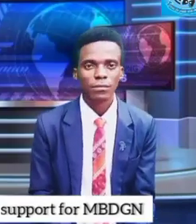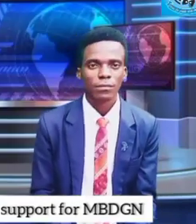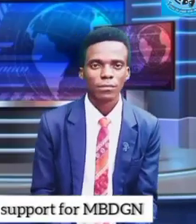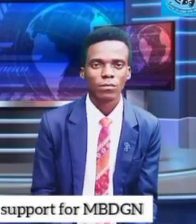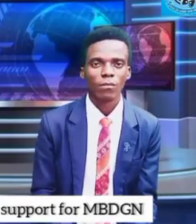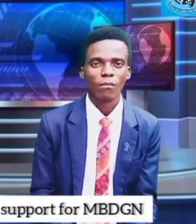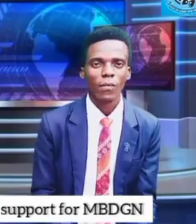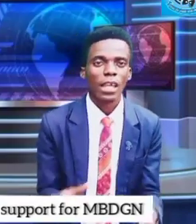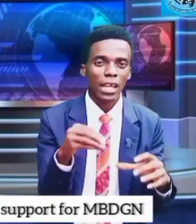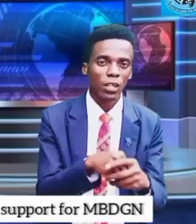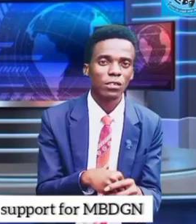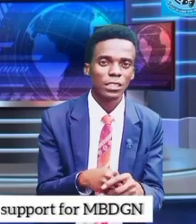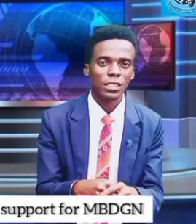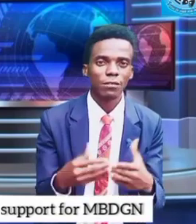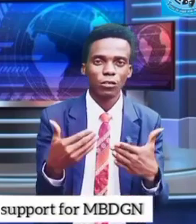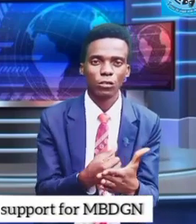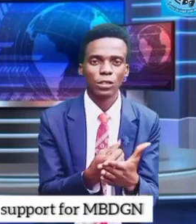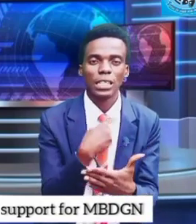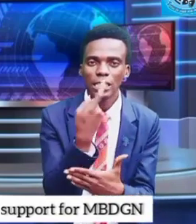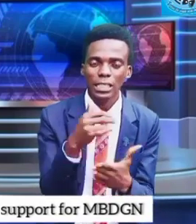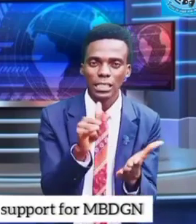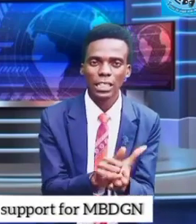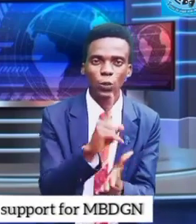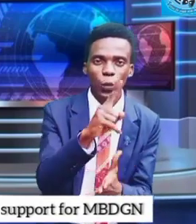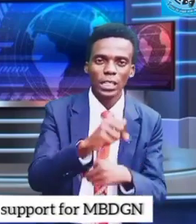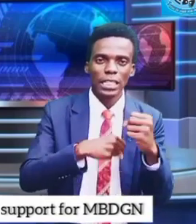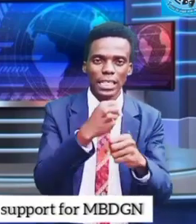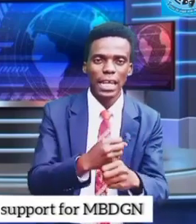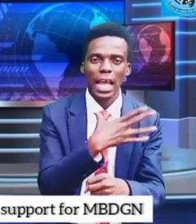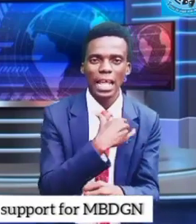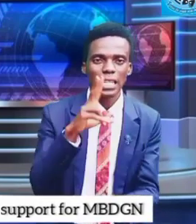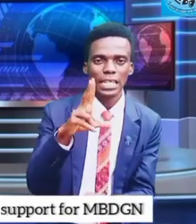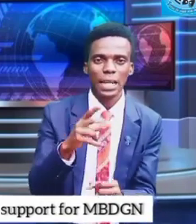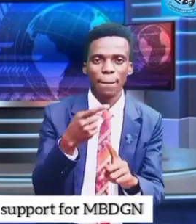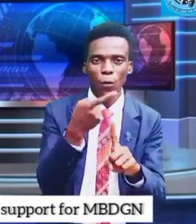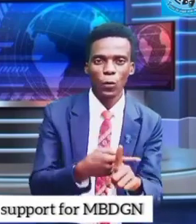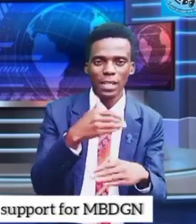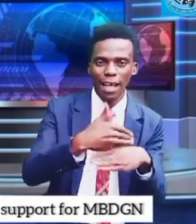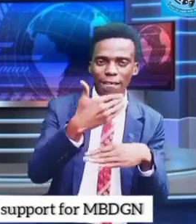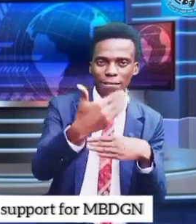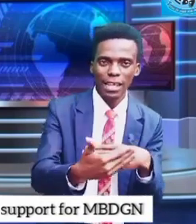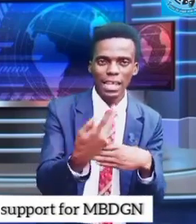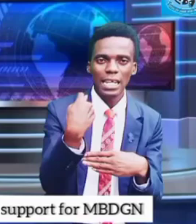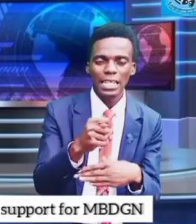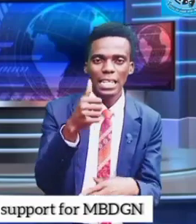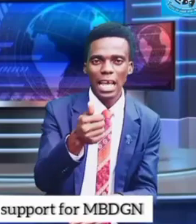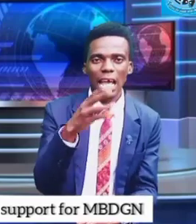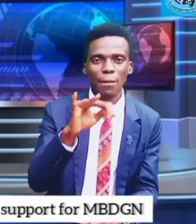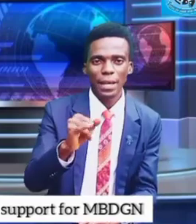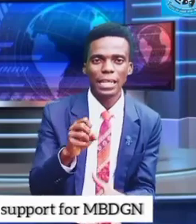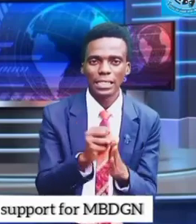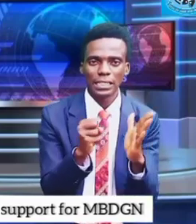Inclusive Network News gathered that 1 year and 3 months after. The Abia State Discrimination